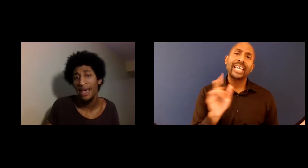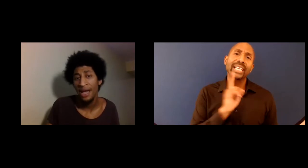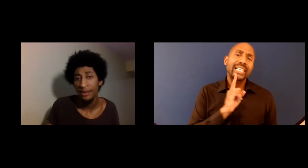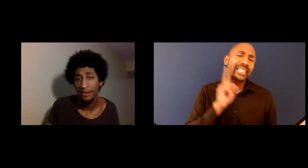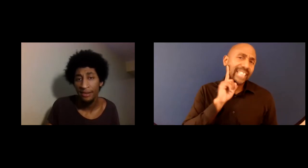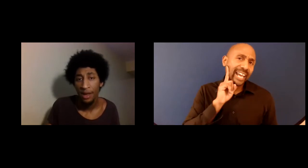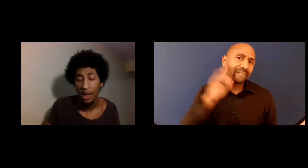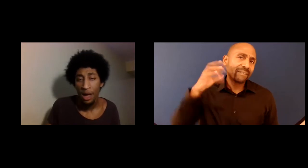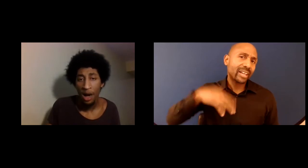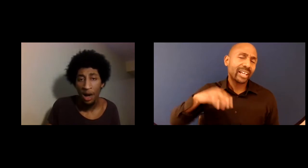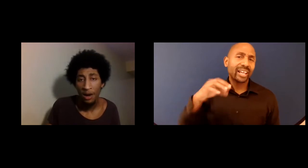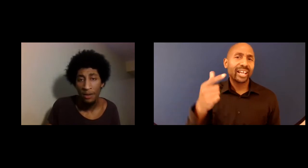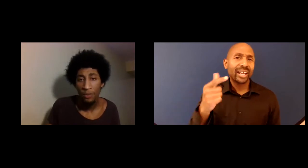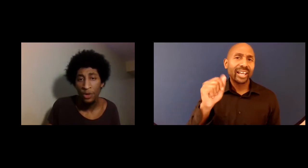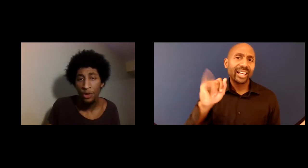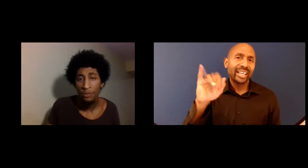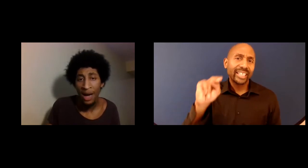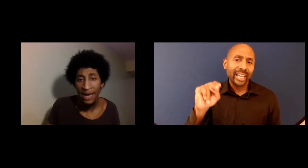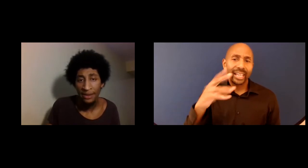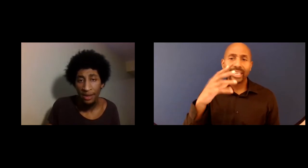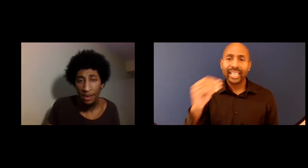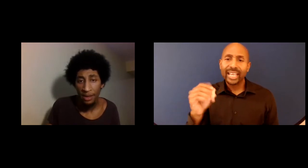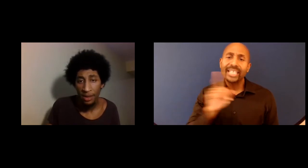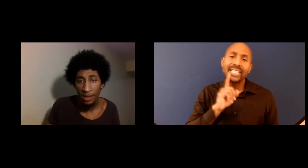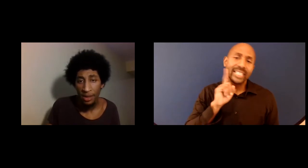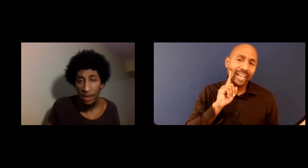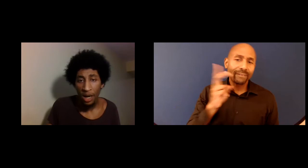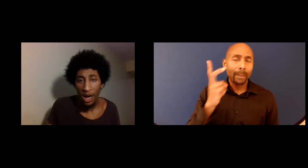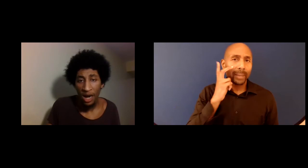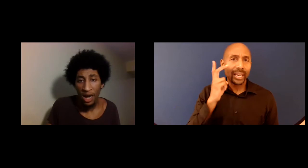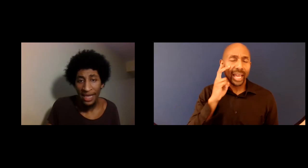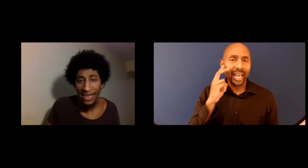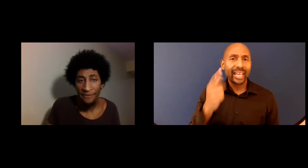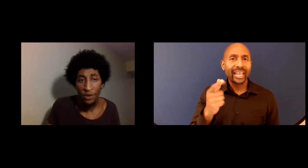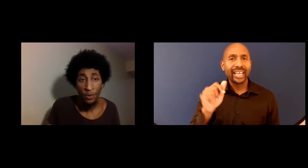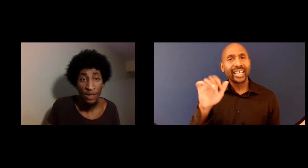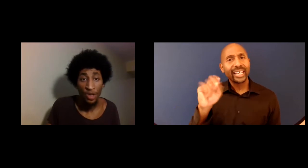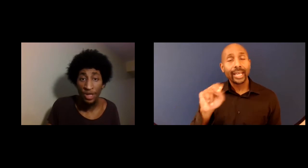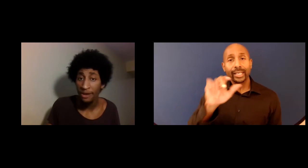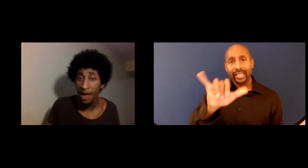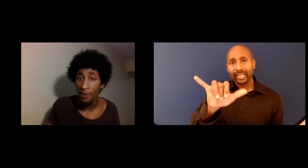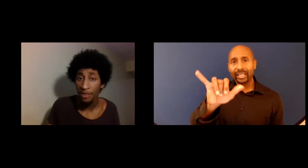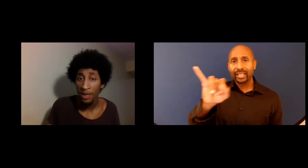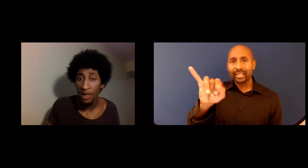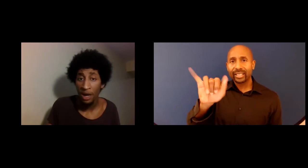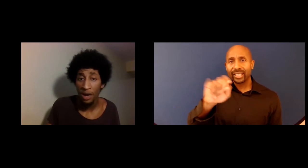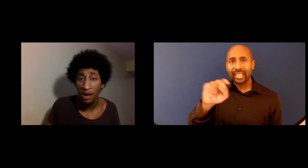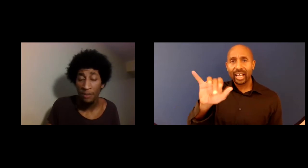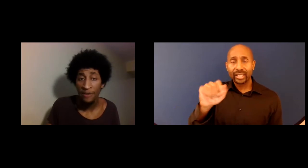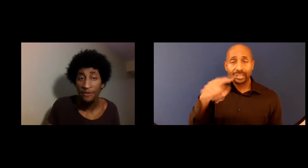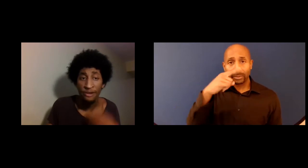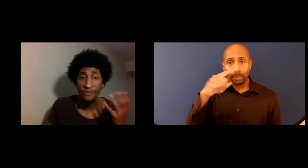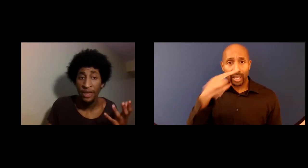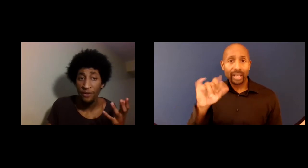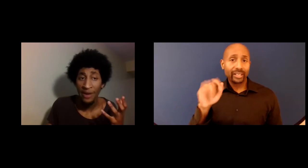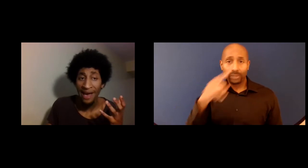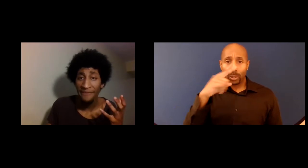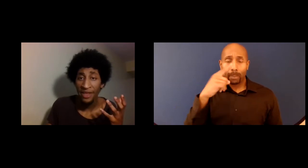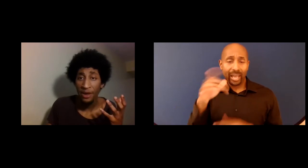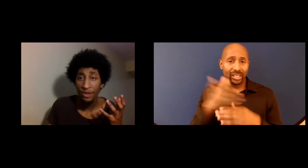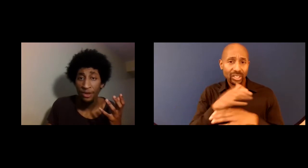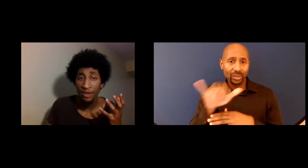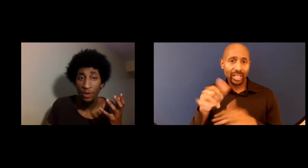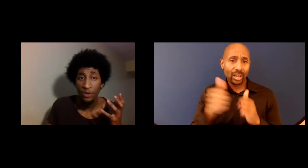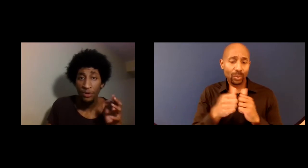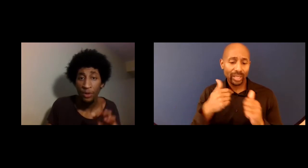gain, Giannis. Do you mind if you can share that with me? If you have